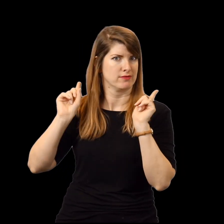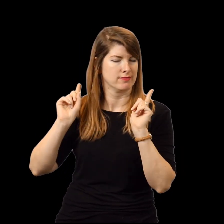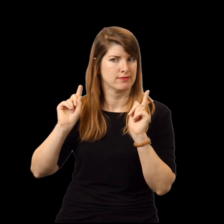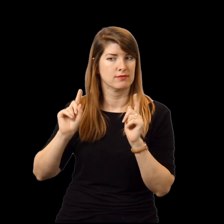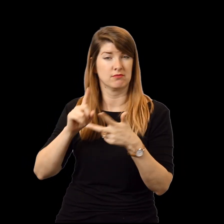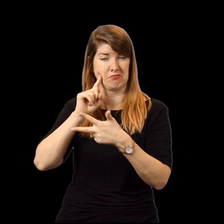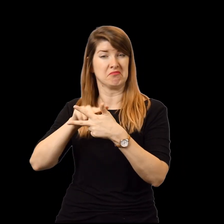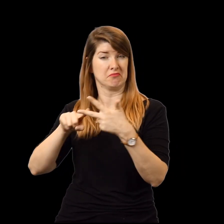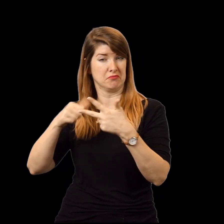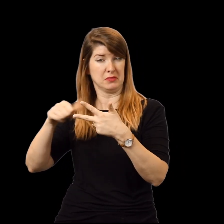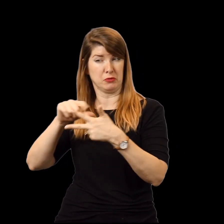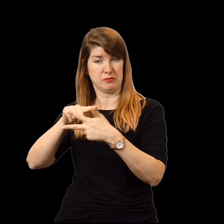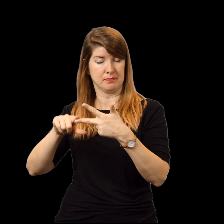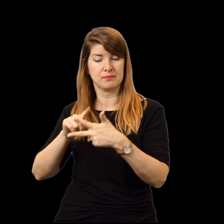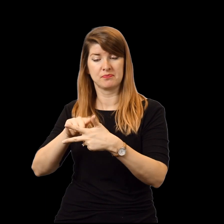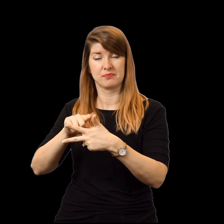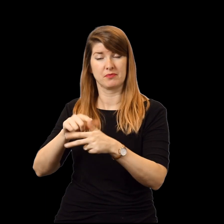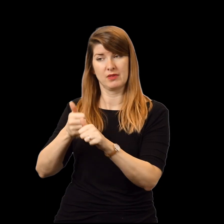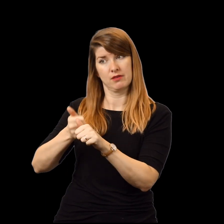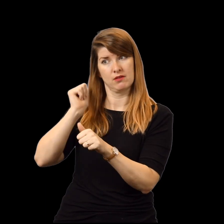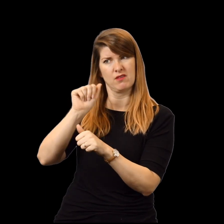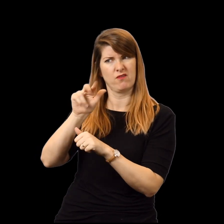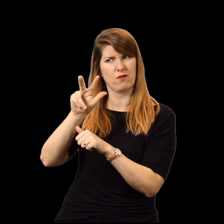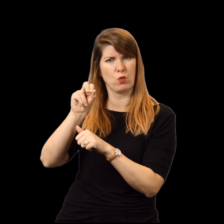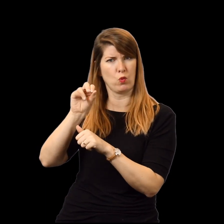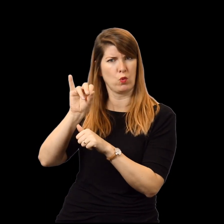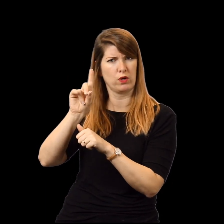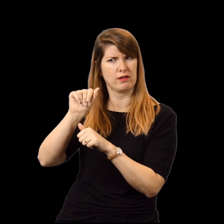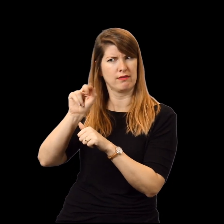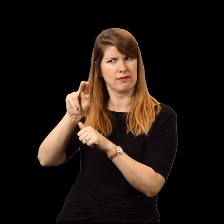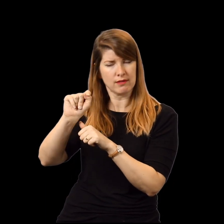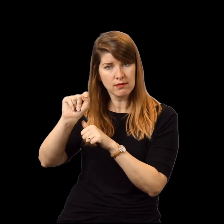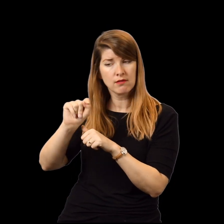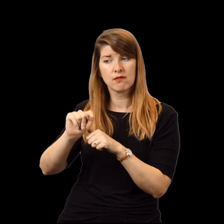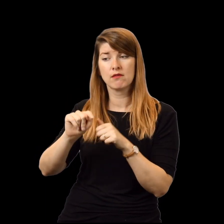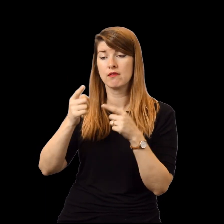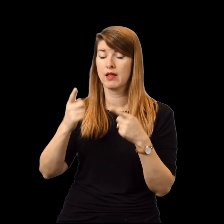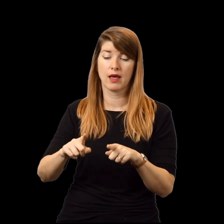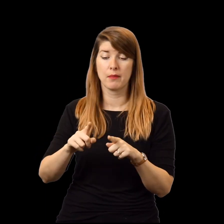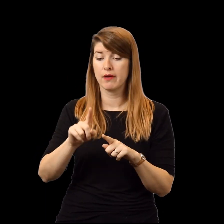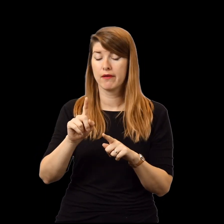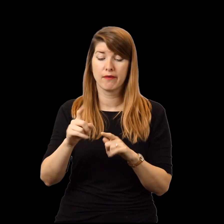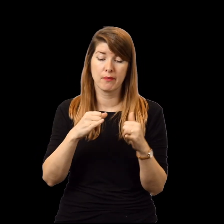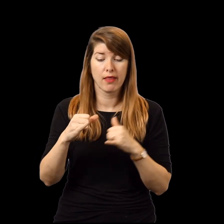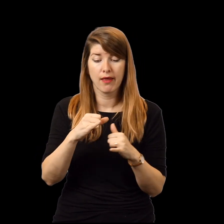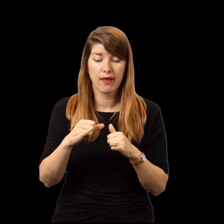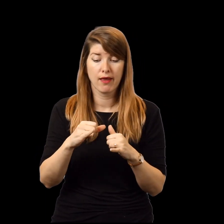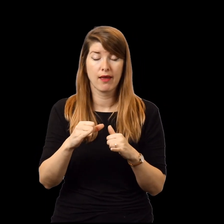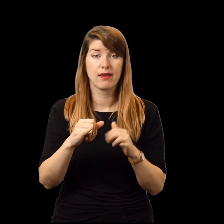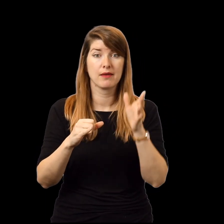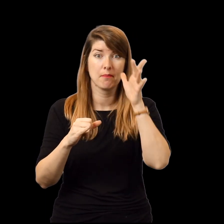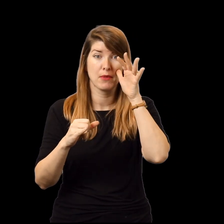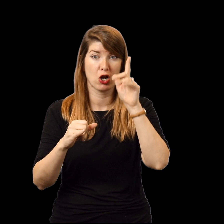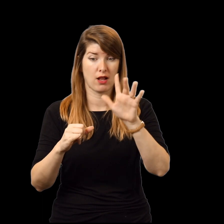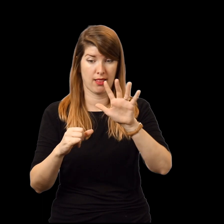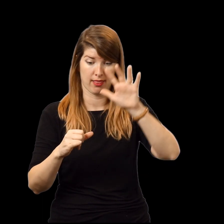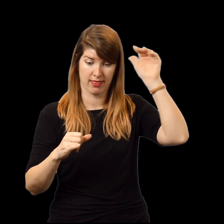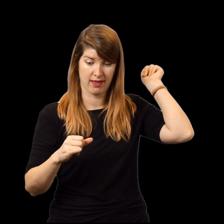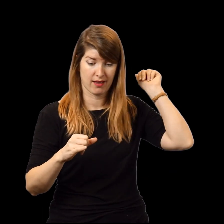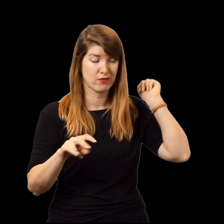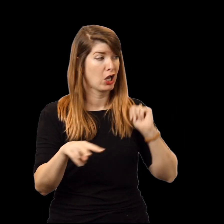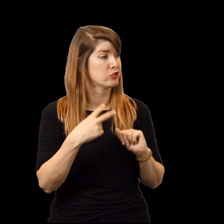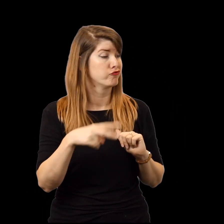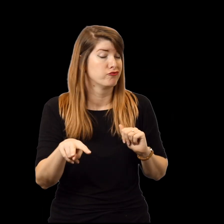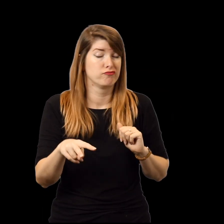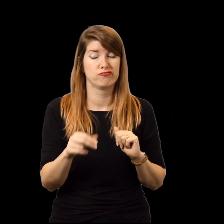The avoidant attached child would, when the parent left, they didn't really notice. It didn't really bother them